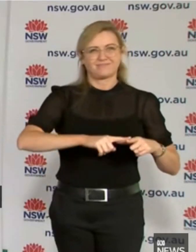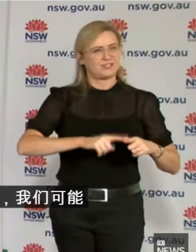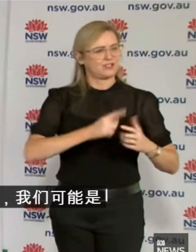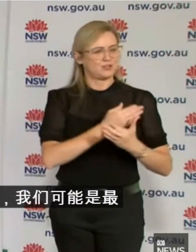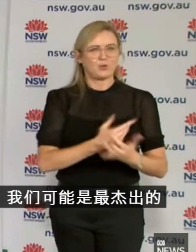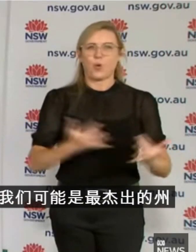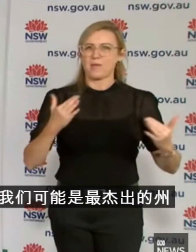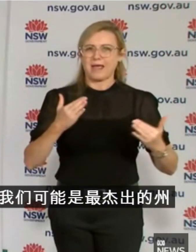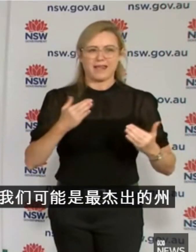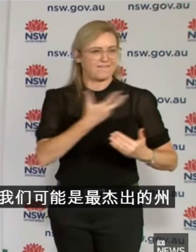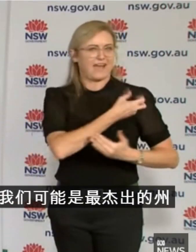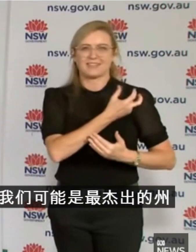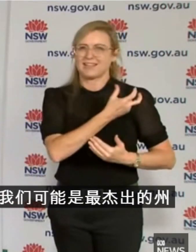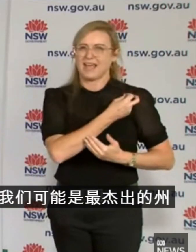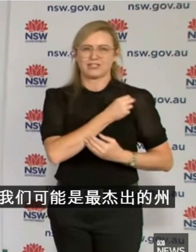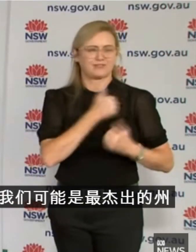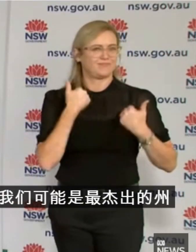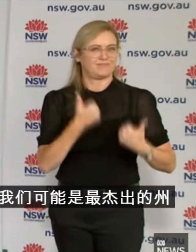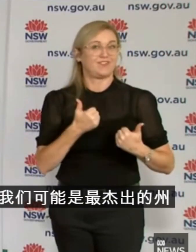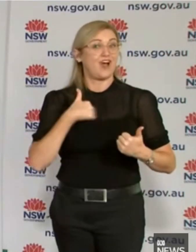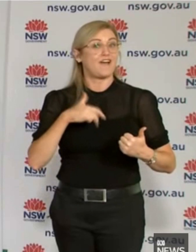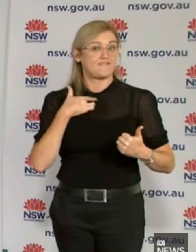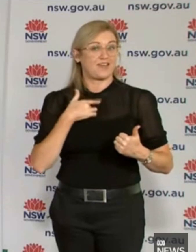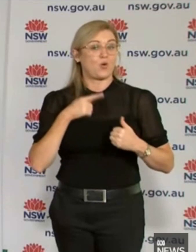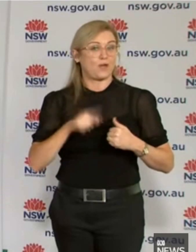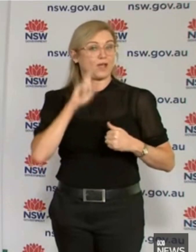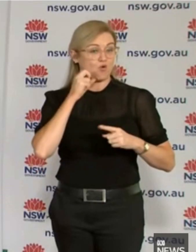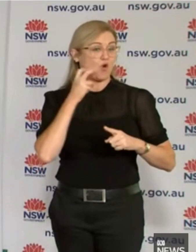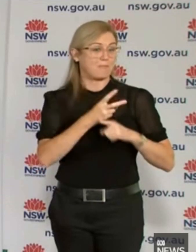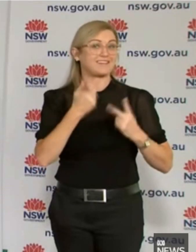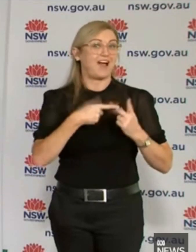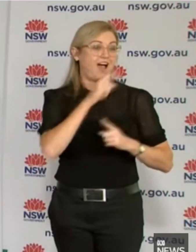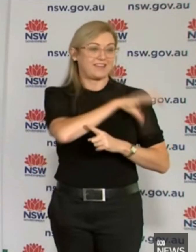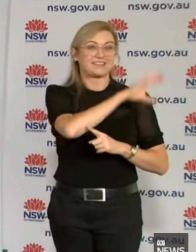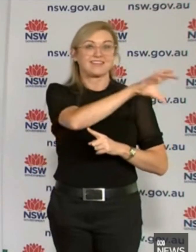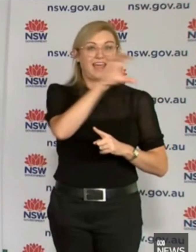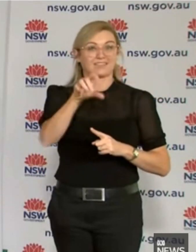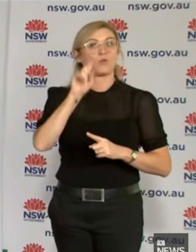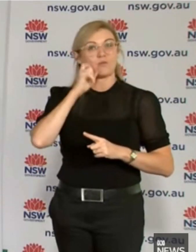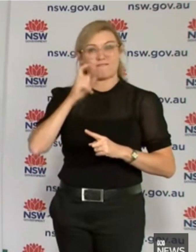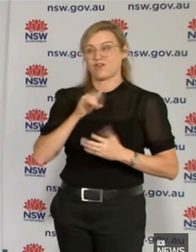preeminent state in terms of hopefulness to get out and get overseas, and I think the federal government understand that.